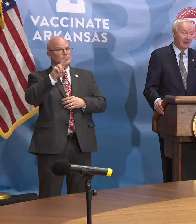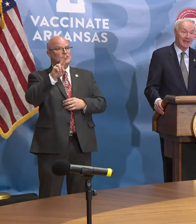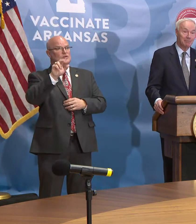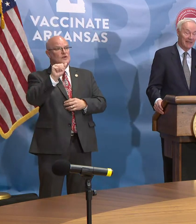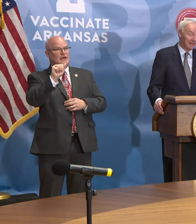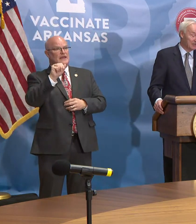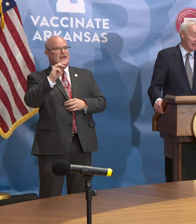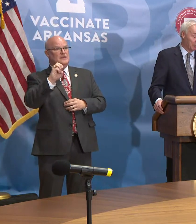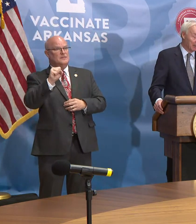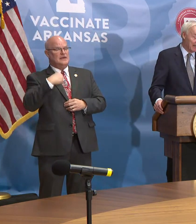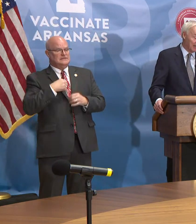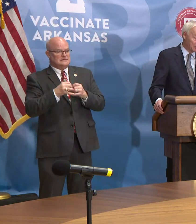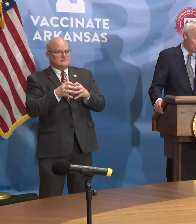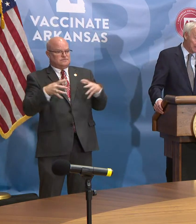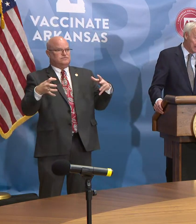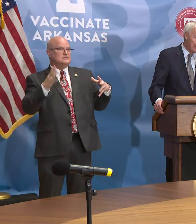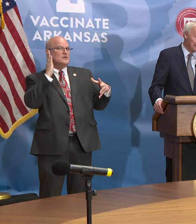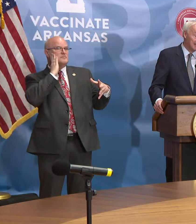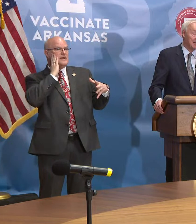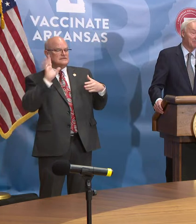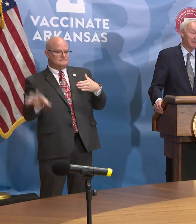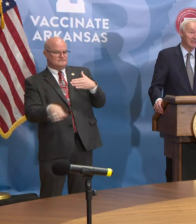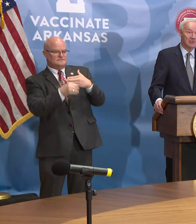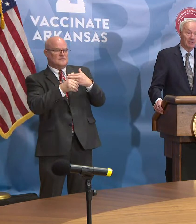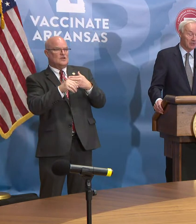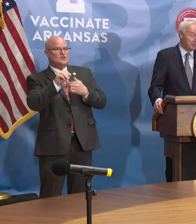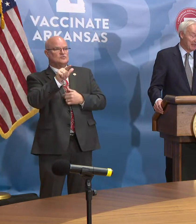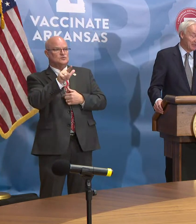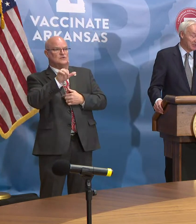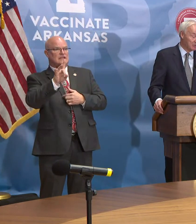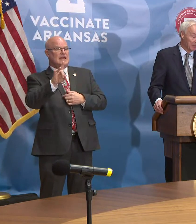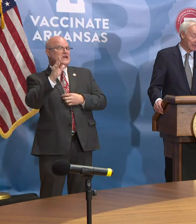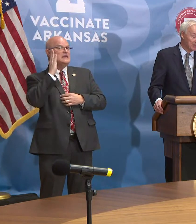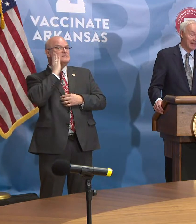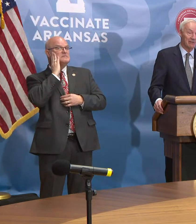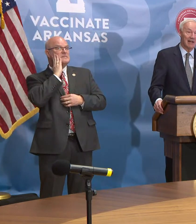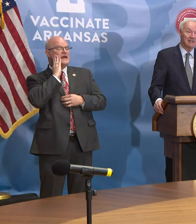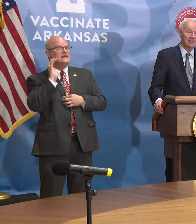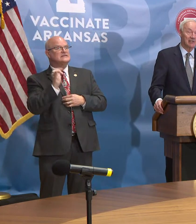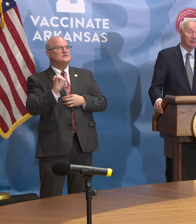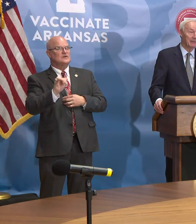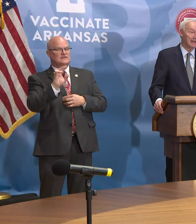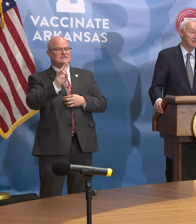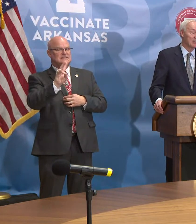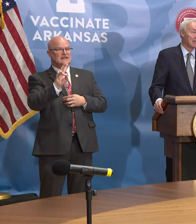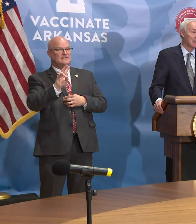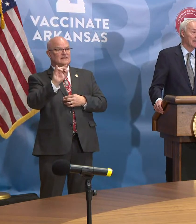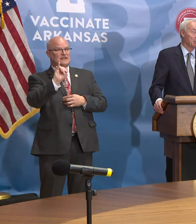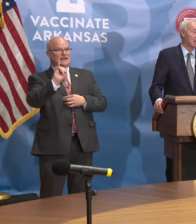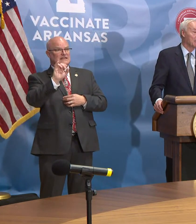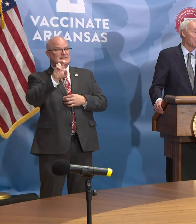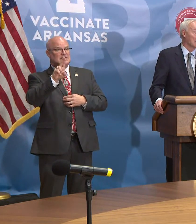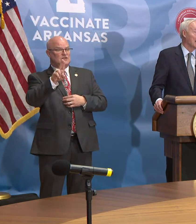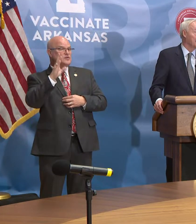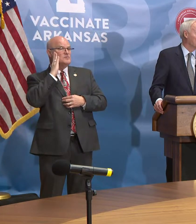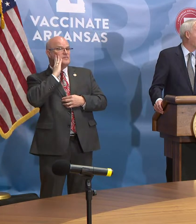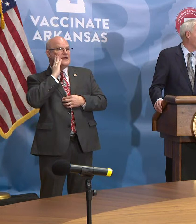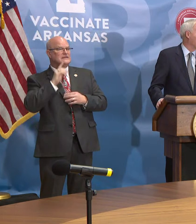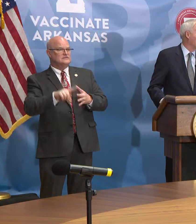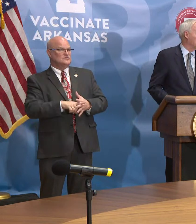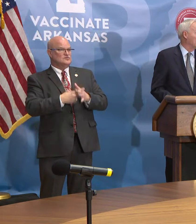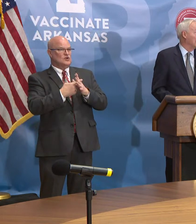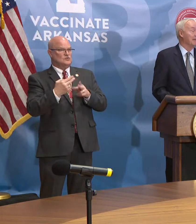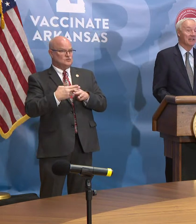to expand beds that will allow 28 med-surg beds as well as 7 ICU beds that will come online